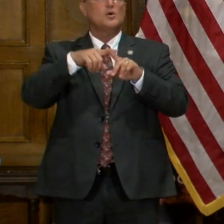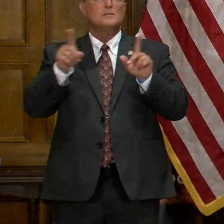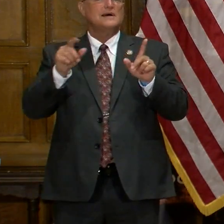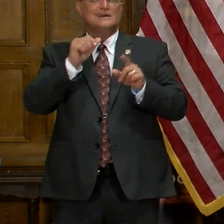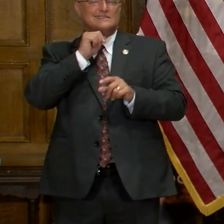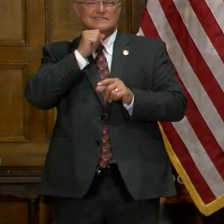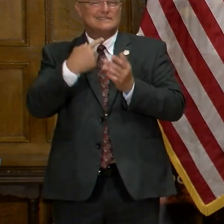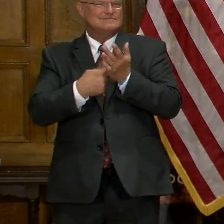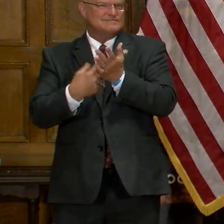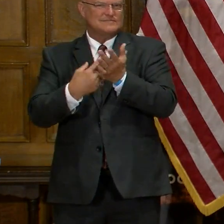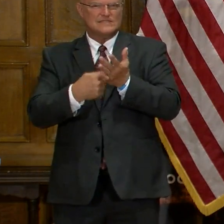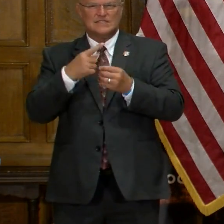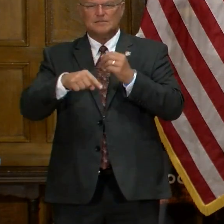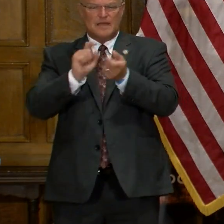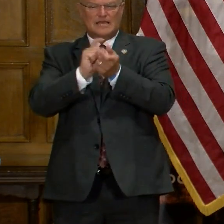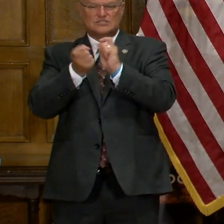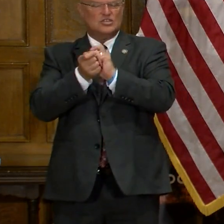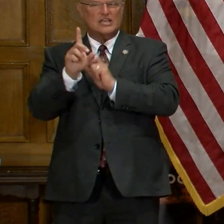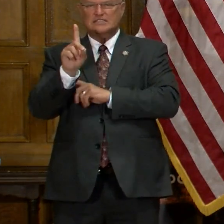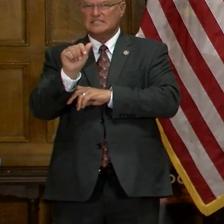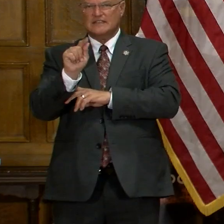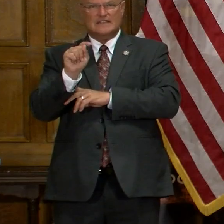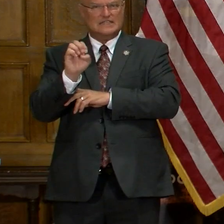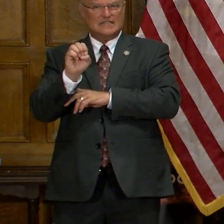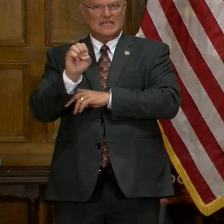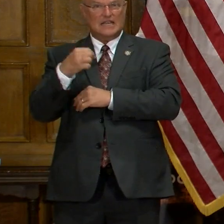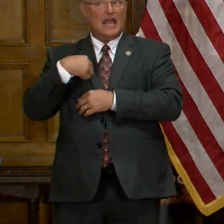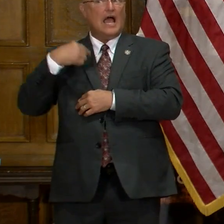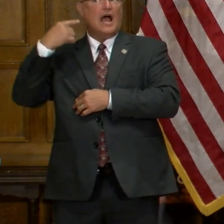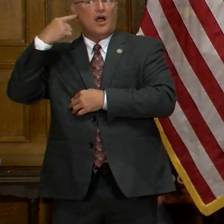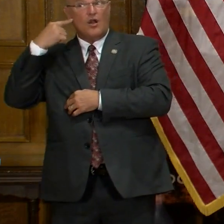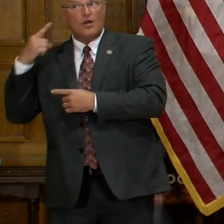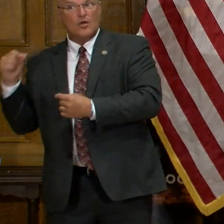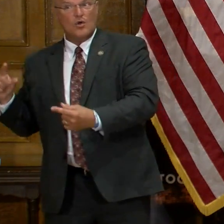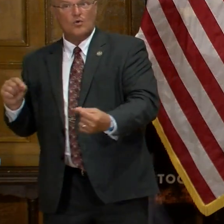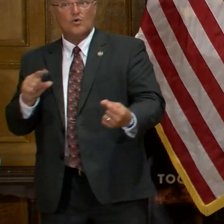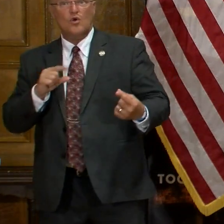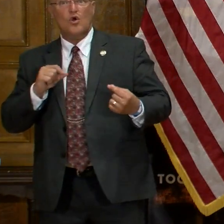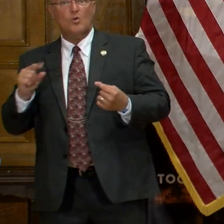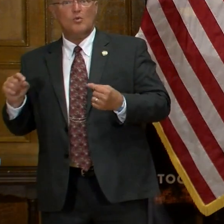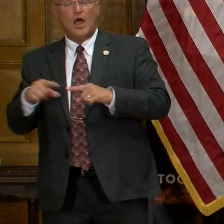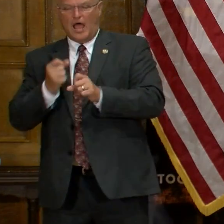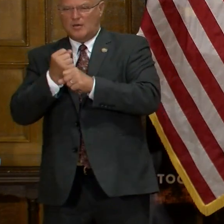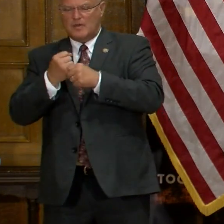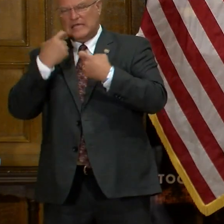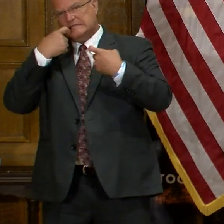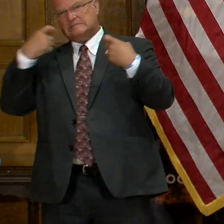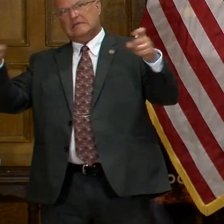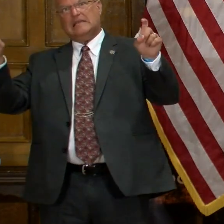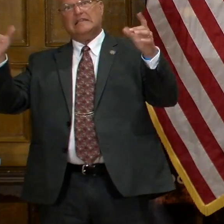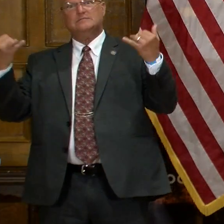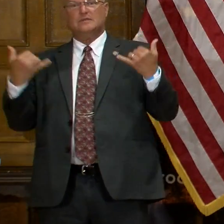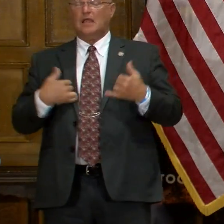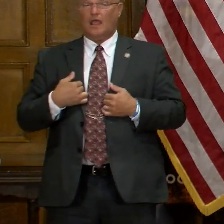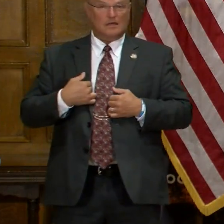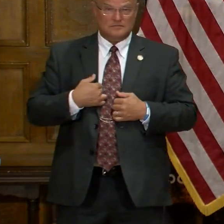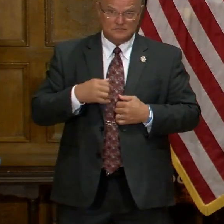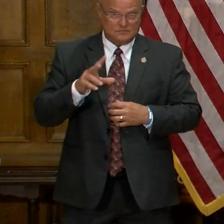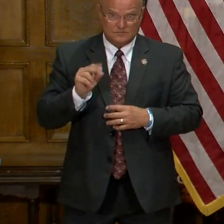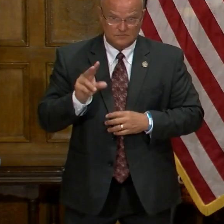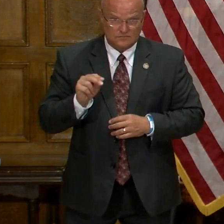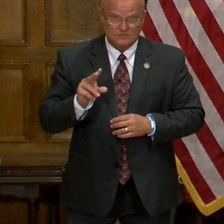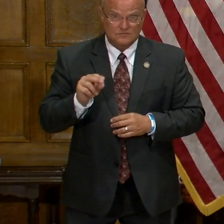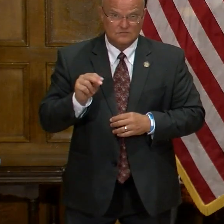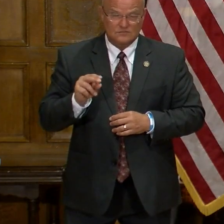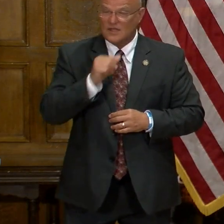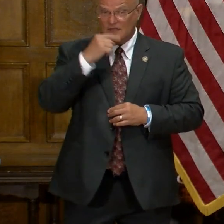there's not any discussions about changing the date. I heard that there was a rumor out there that I was going to make some big announcement today. I'm not making a big